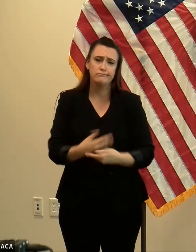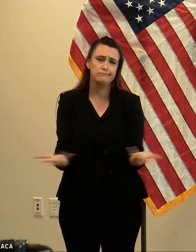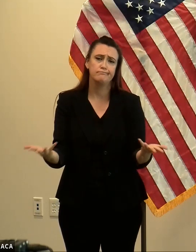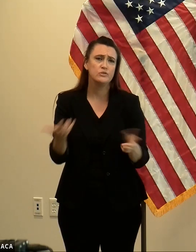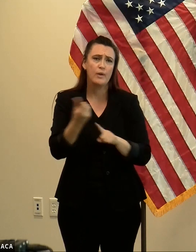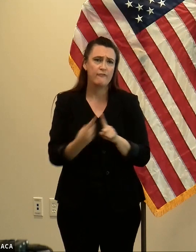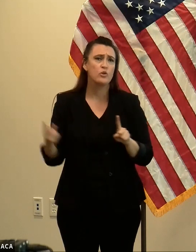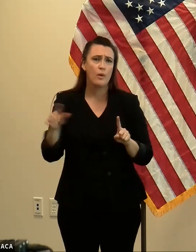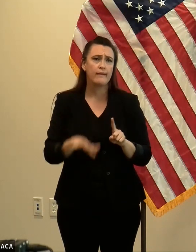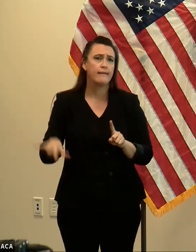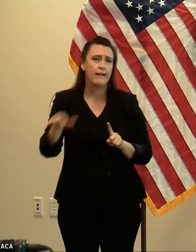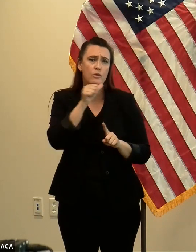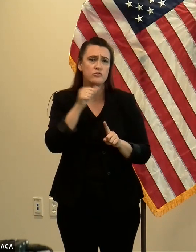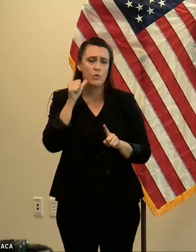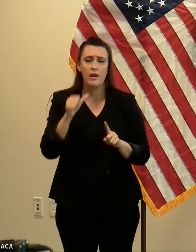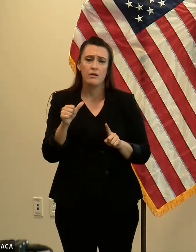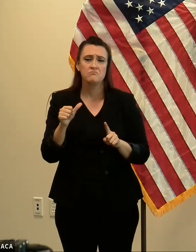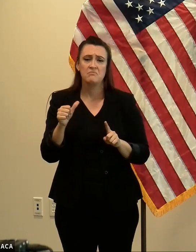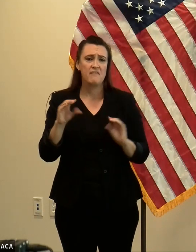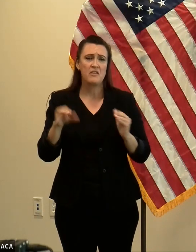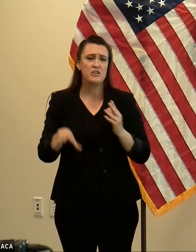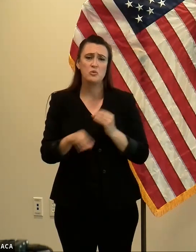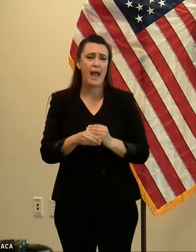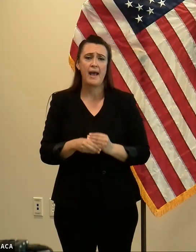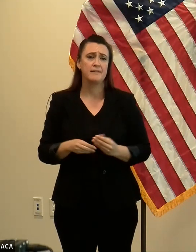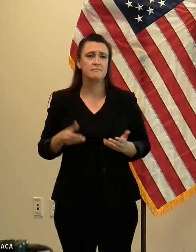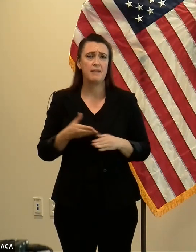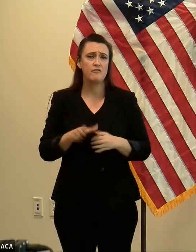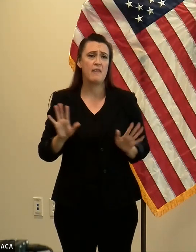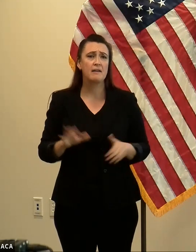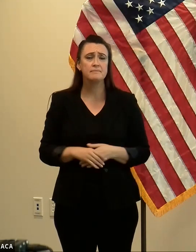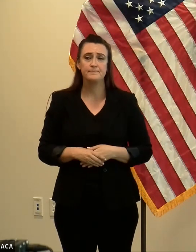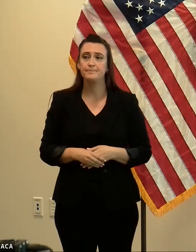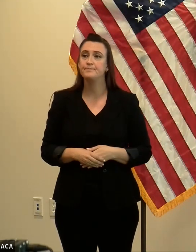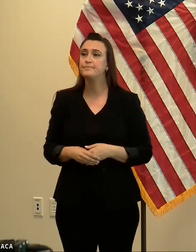this crisis. I don't have anything to add beyond that.